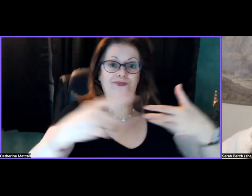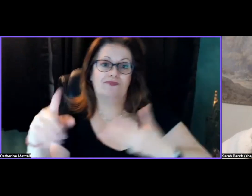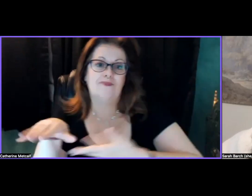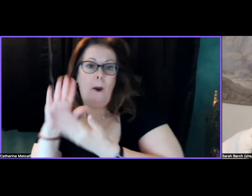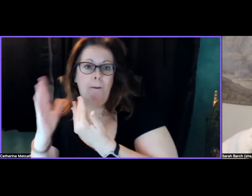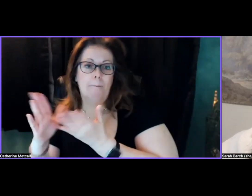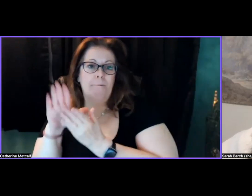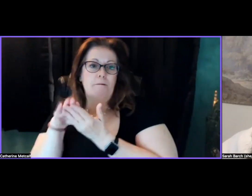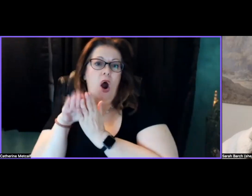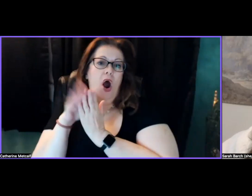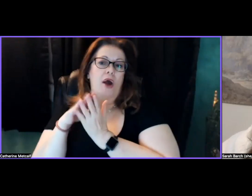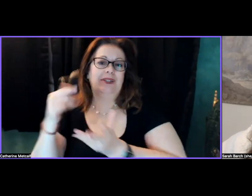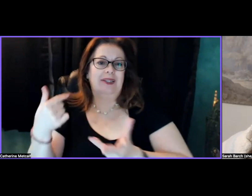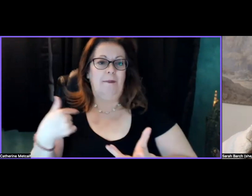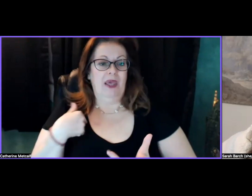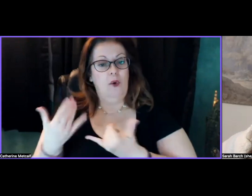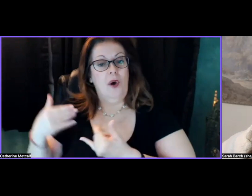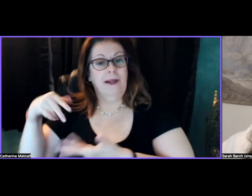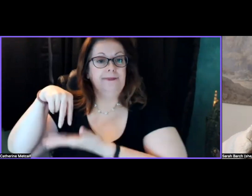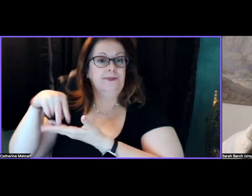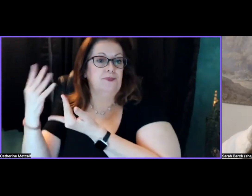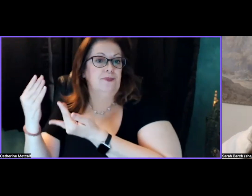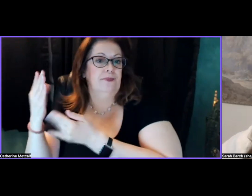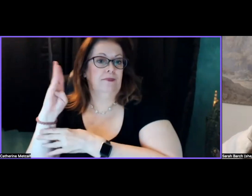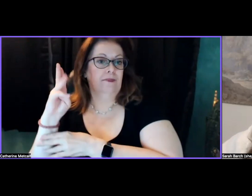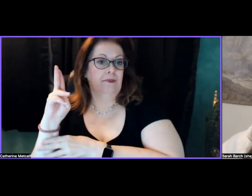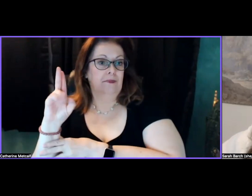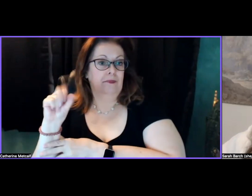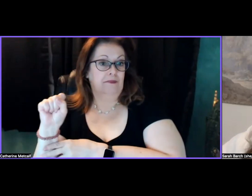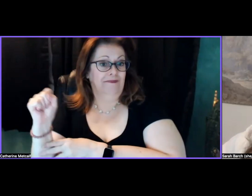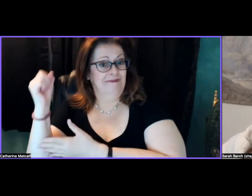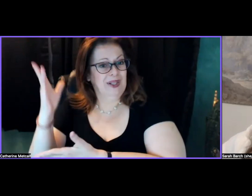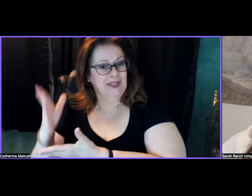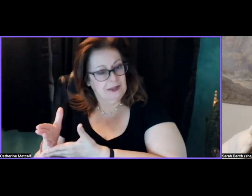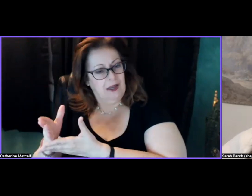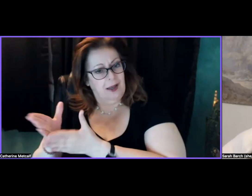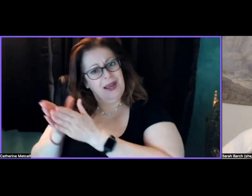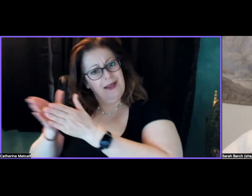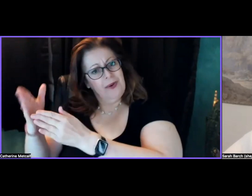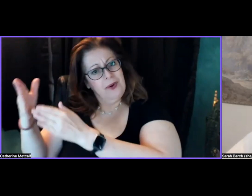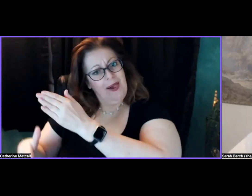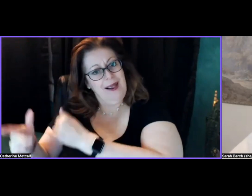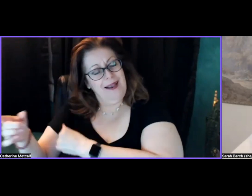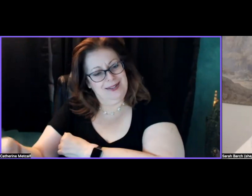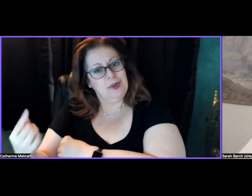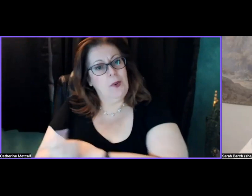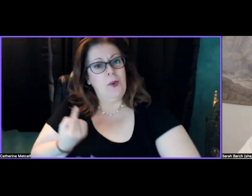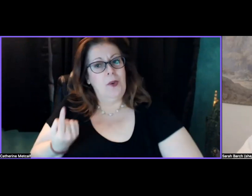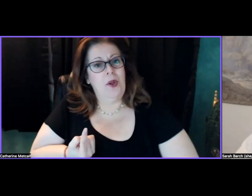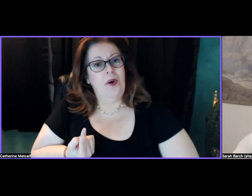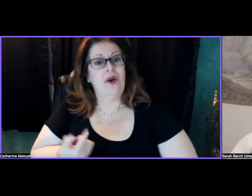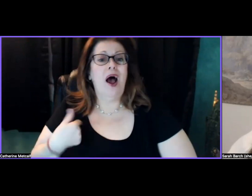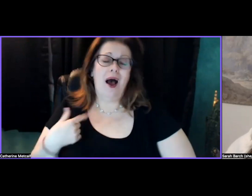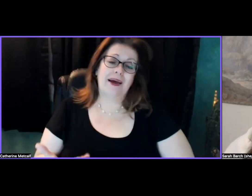at the end of the road alone. I did, I admit, start to miss how they would carry me on